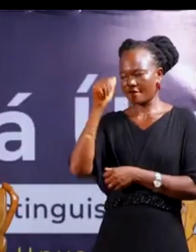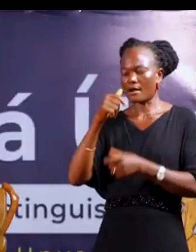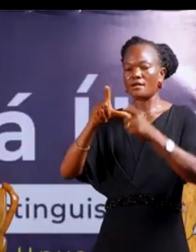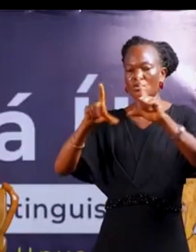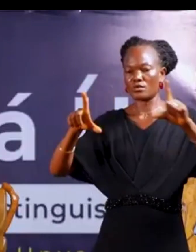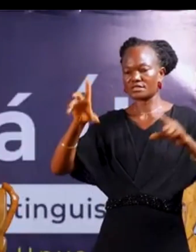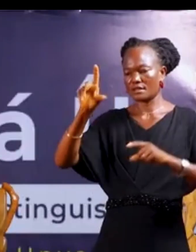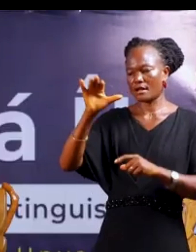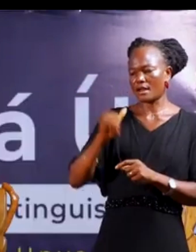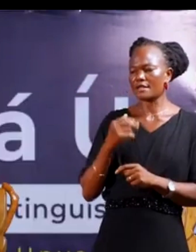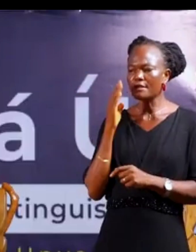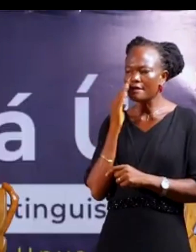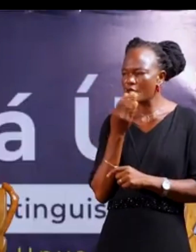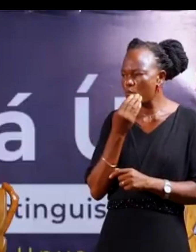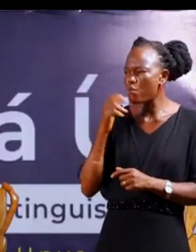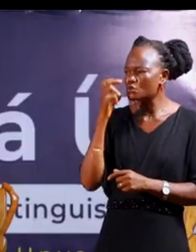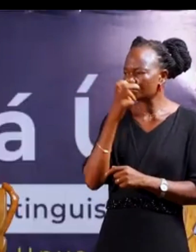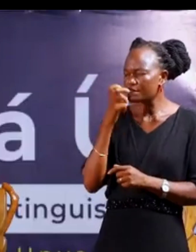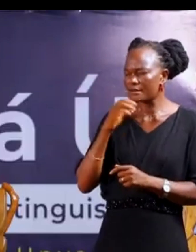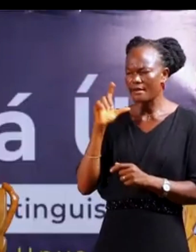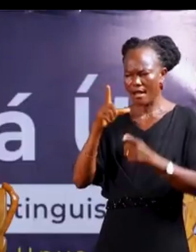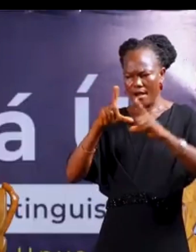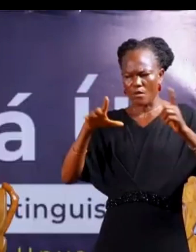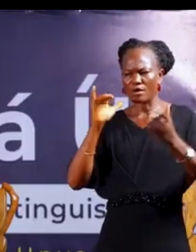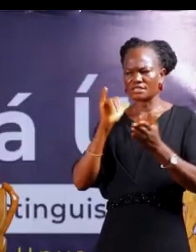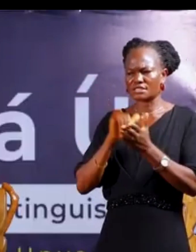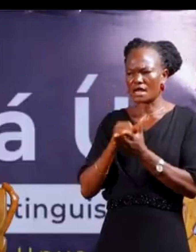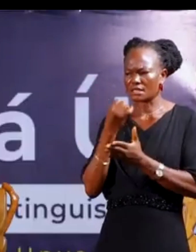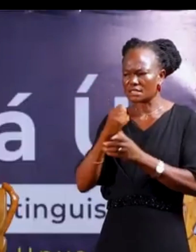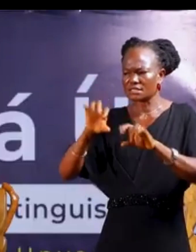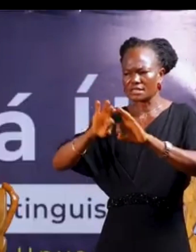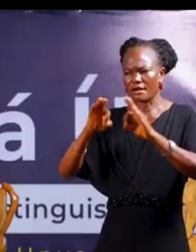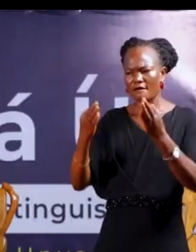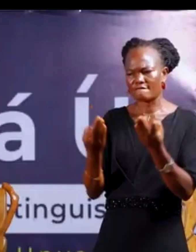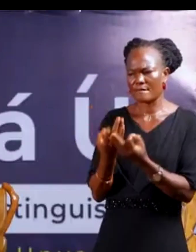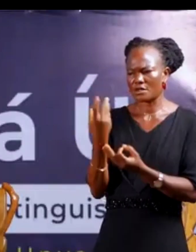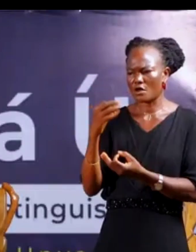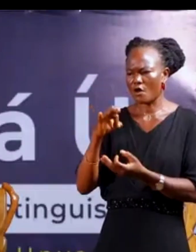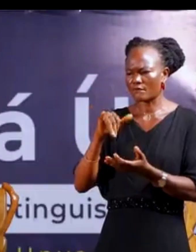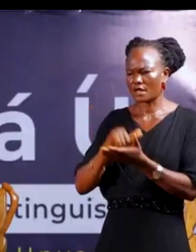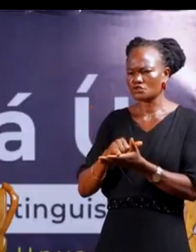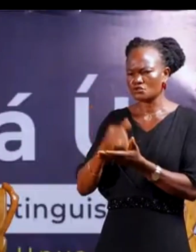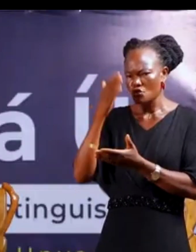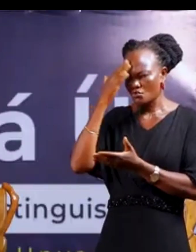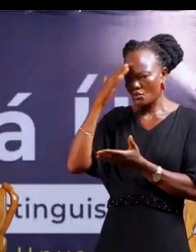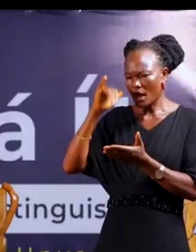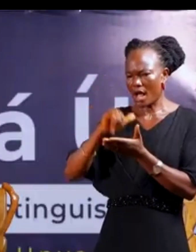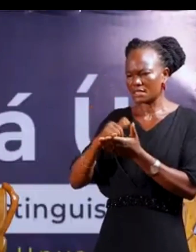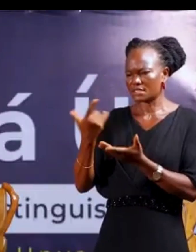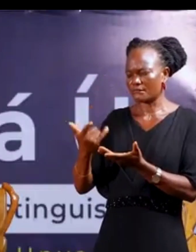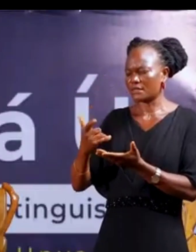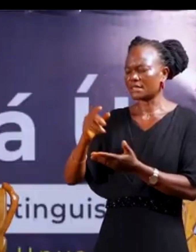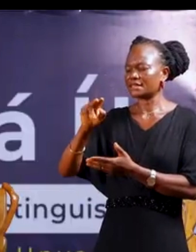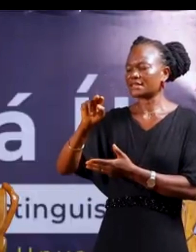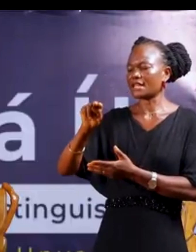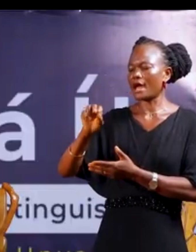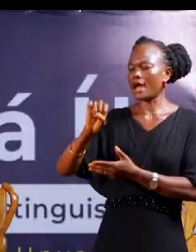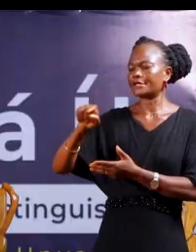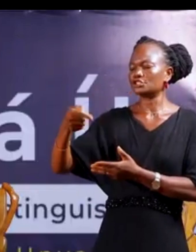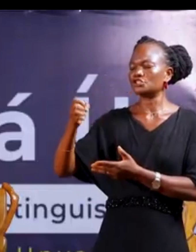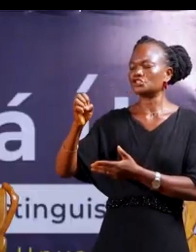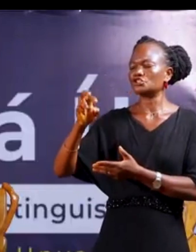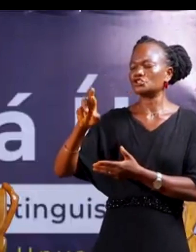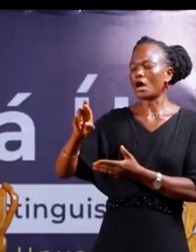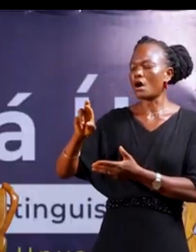Linguistically, the Igbo speak a language that belongs to the larger family of languages known as Bantu or Niger-Congo.